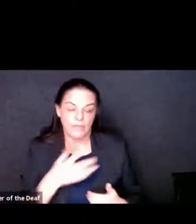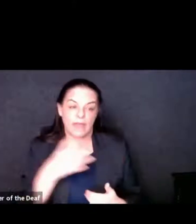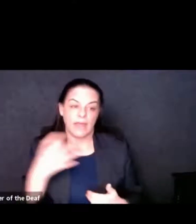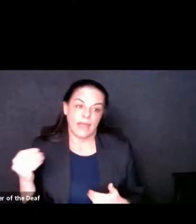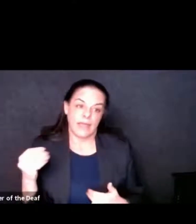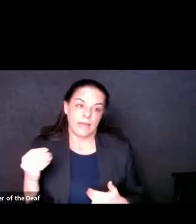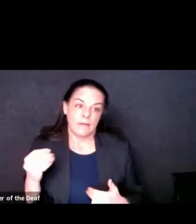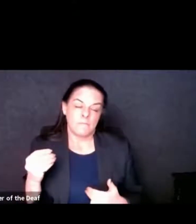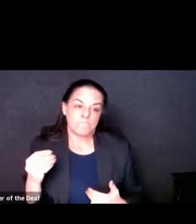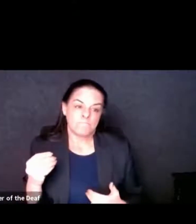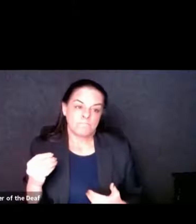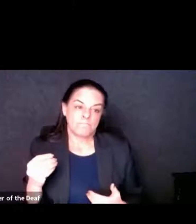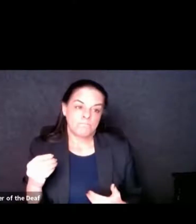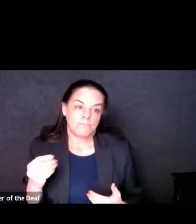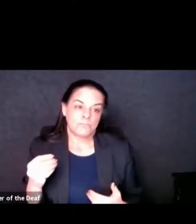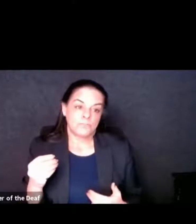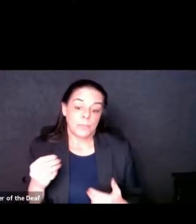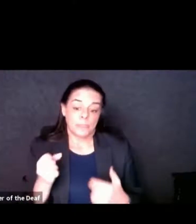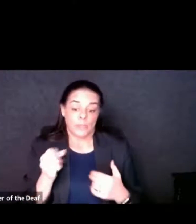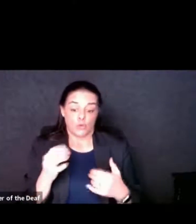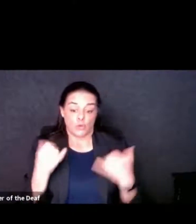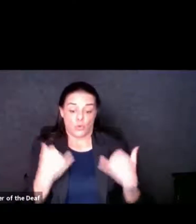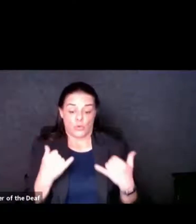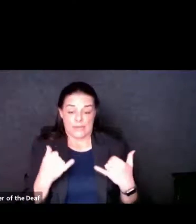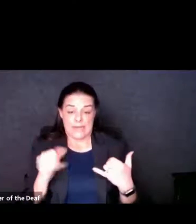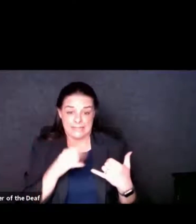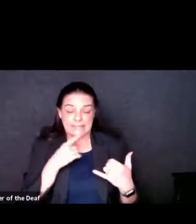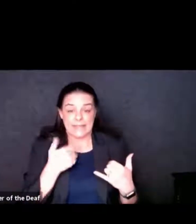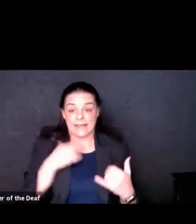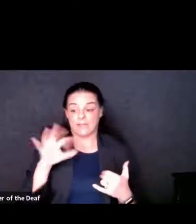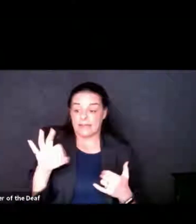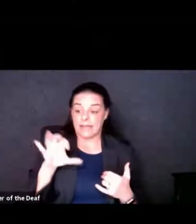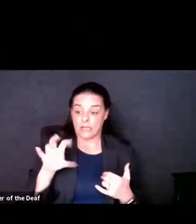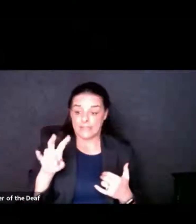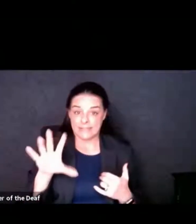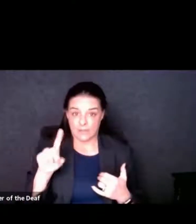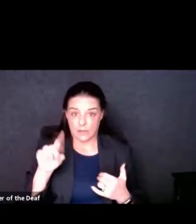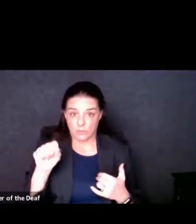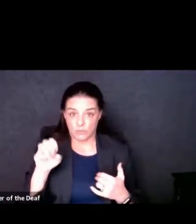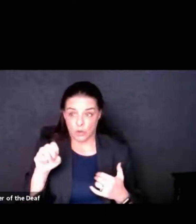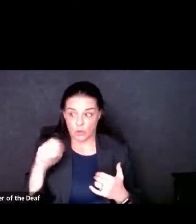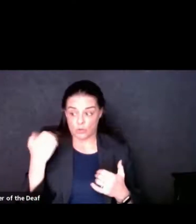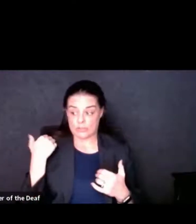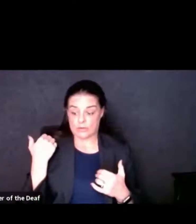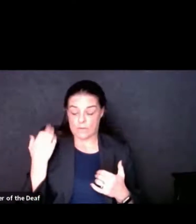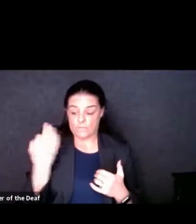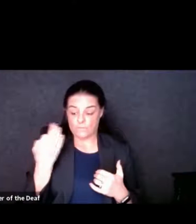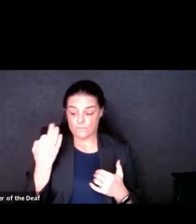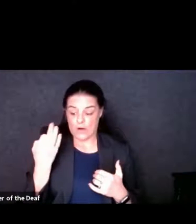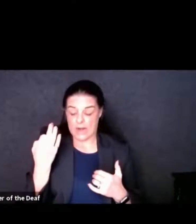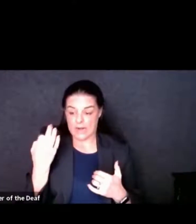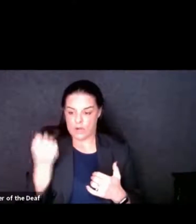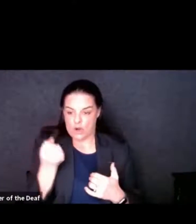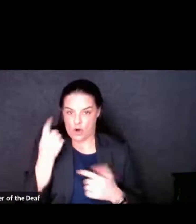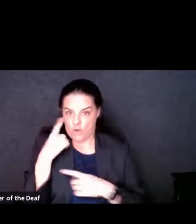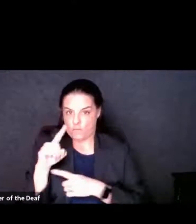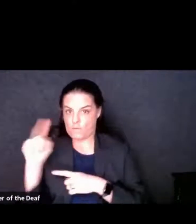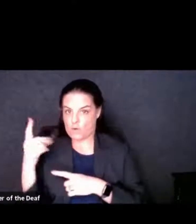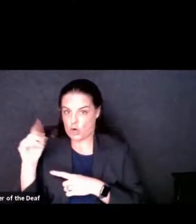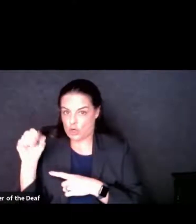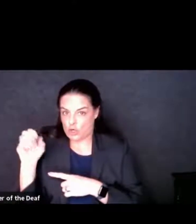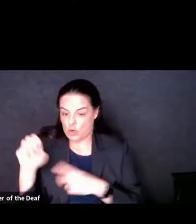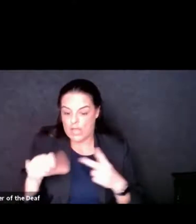what we are talking about today, just like we said, so we have 975 doses Friday that we received that were allocated for first doses. And then the other batch